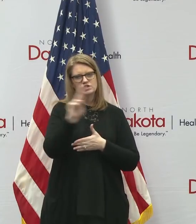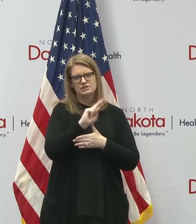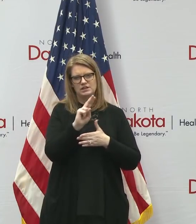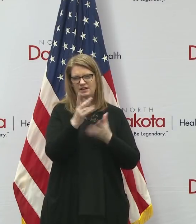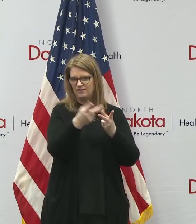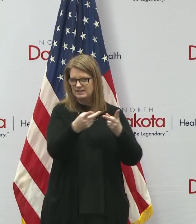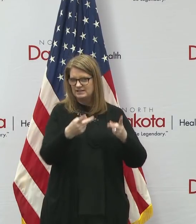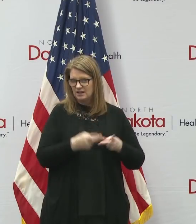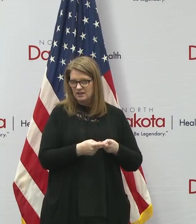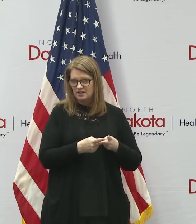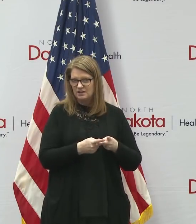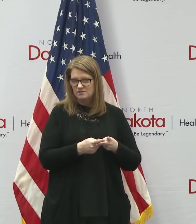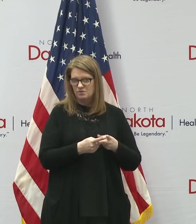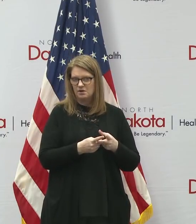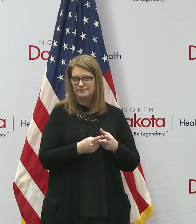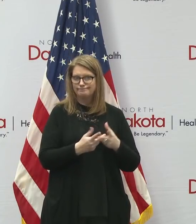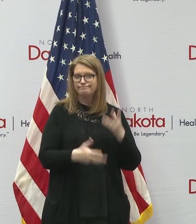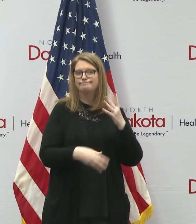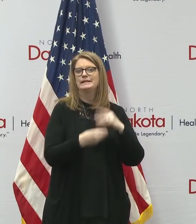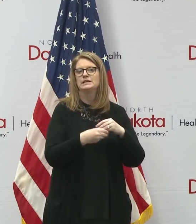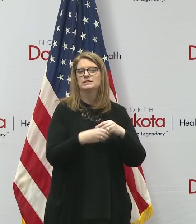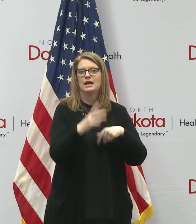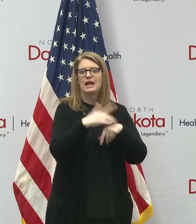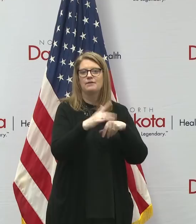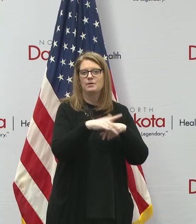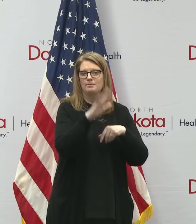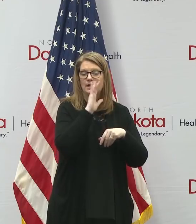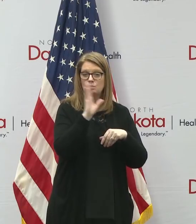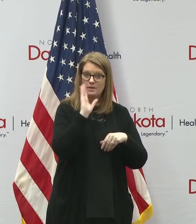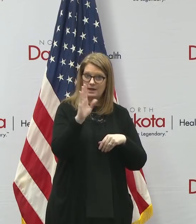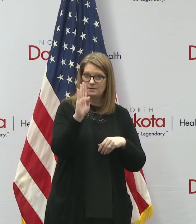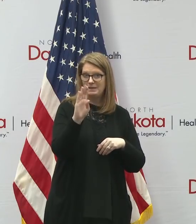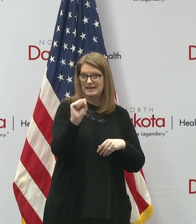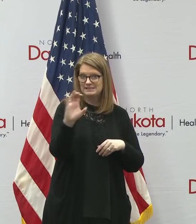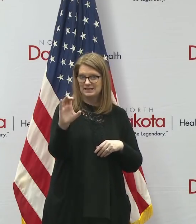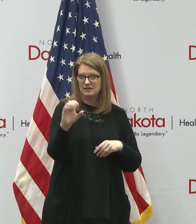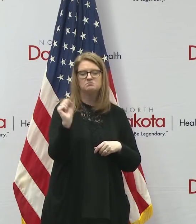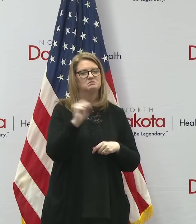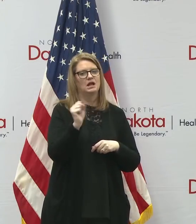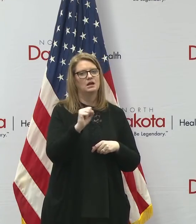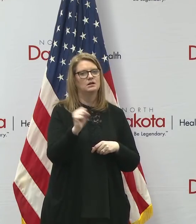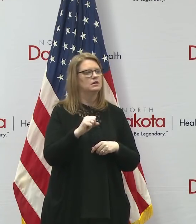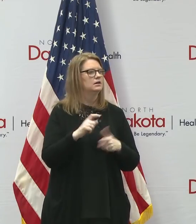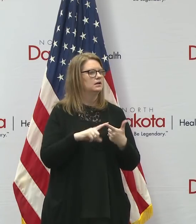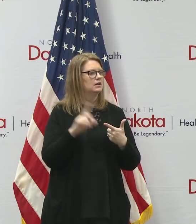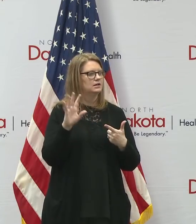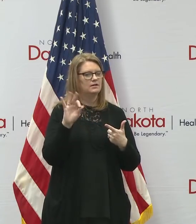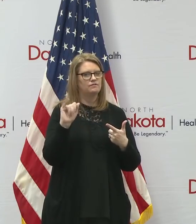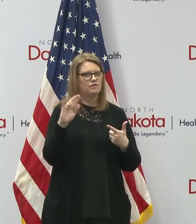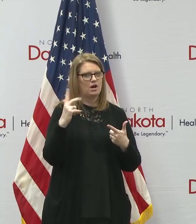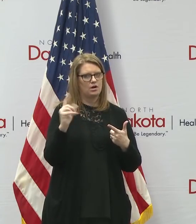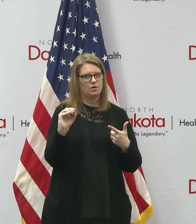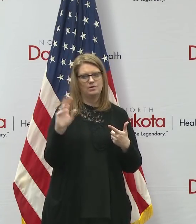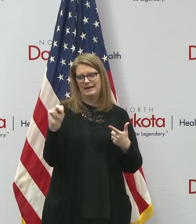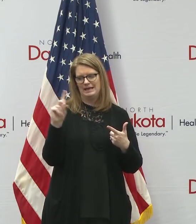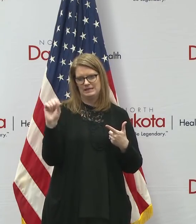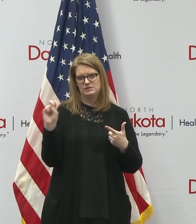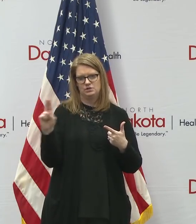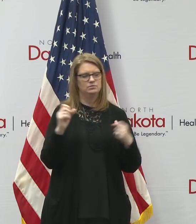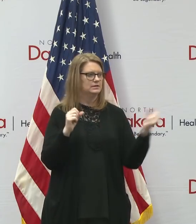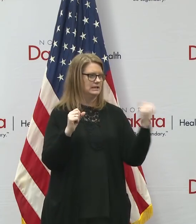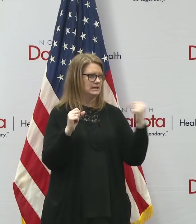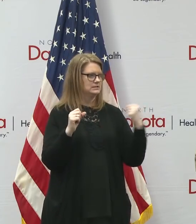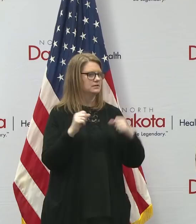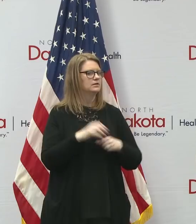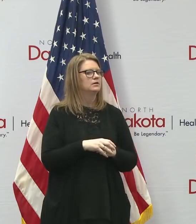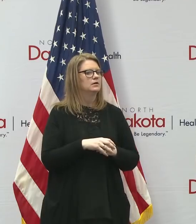for surge capacity here in Bismarck. Would that be Bismarck State College? Likely, yes. Fargo, would that be NDSU? Yes.